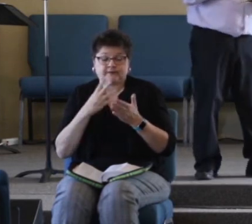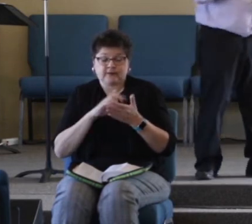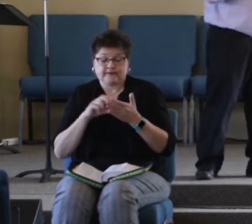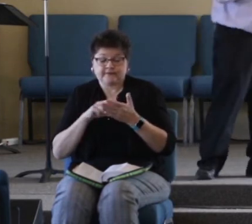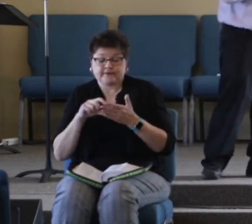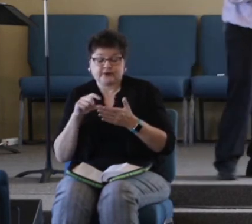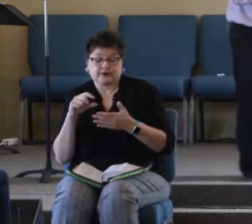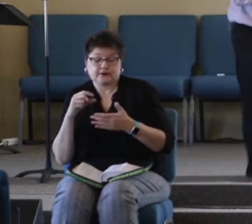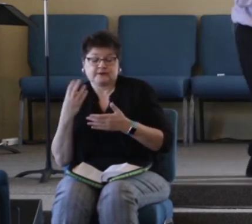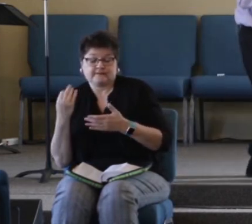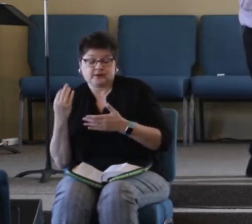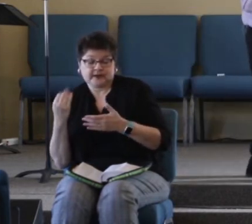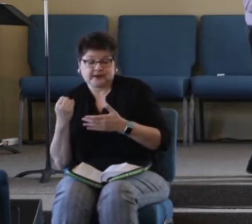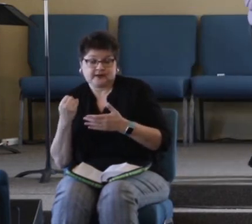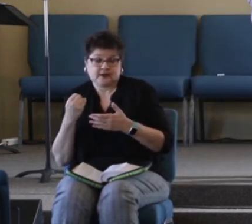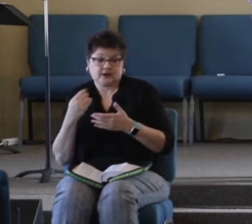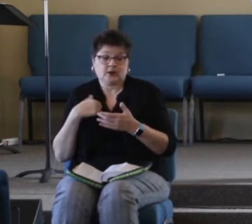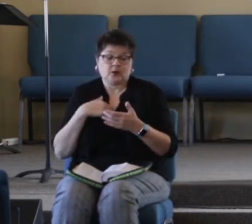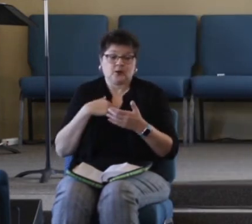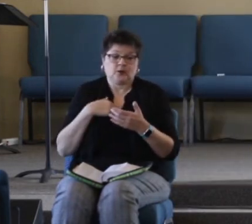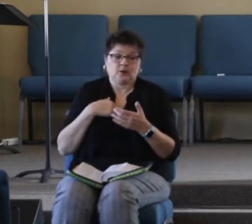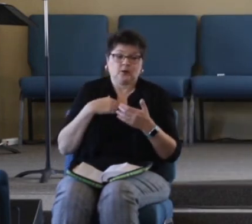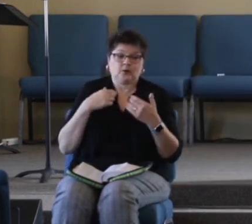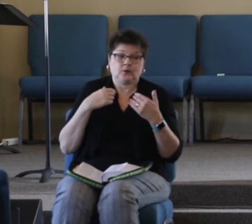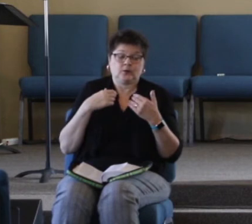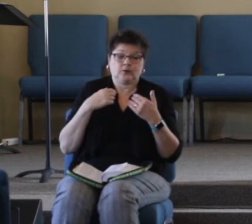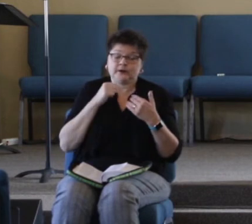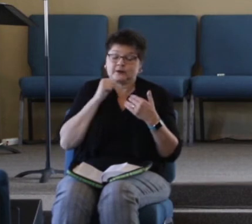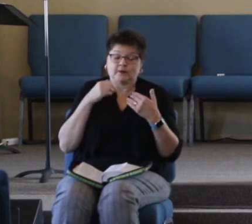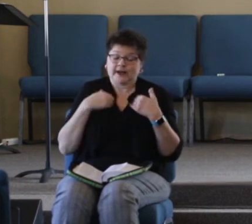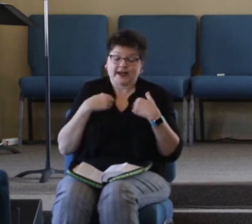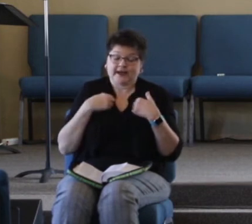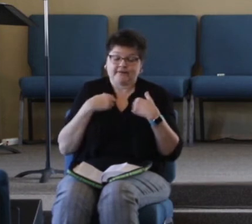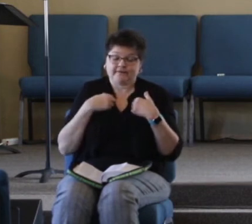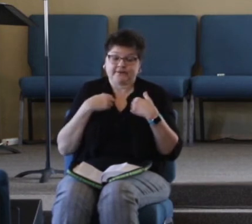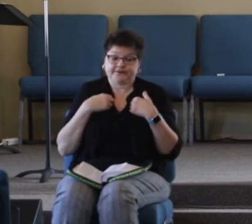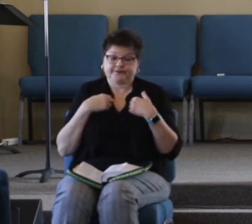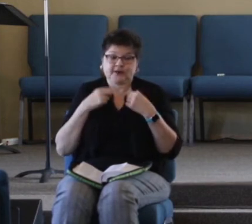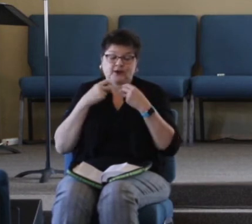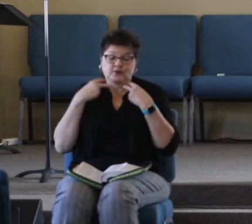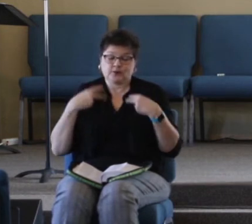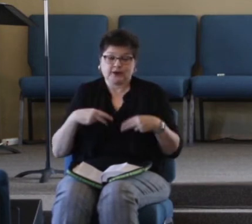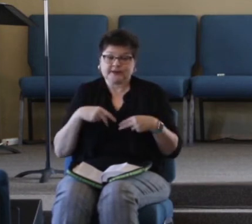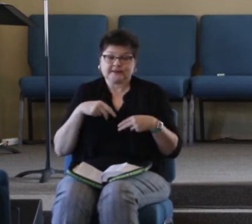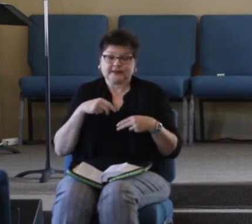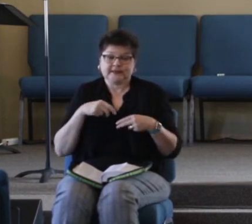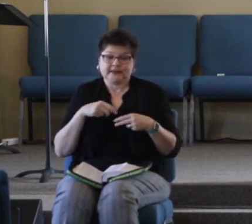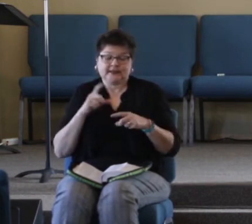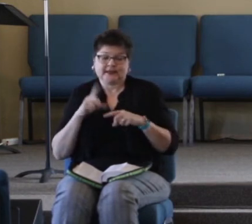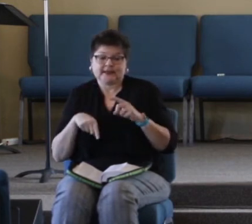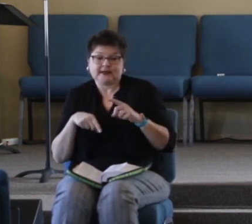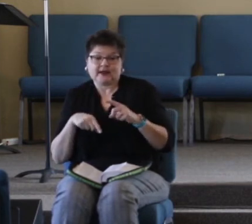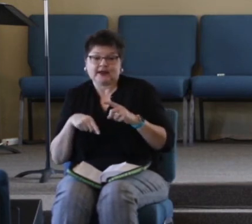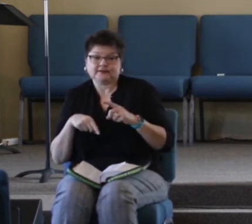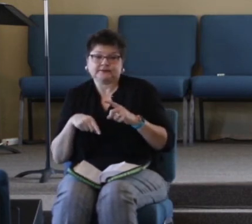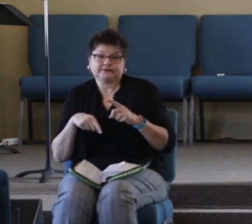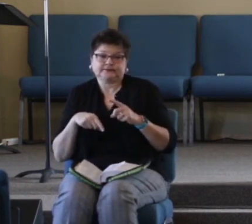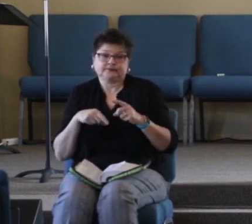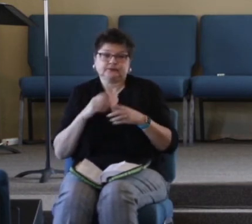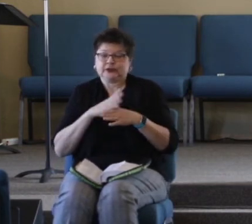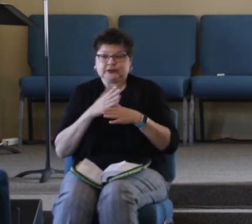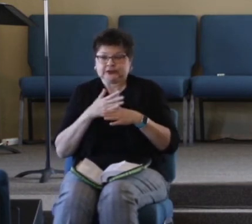sympathize with our weaknesses, but one who has been tempted in all things as we are, yet without sin.